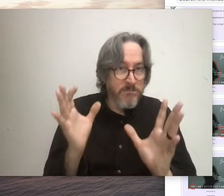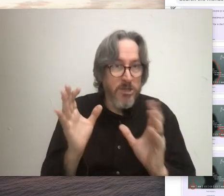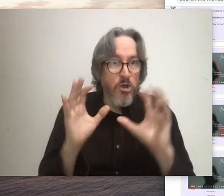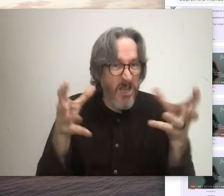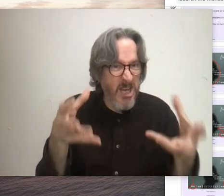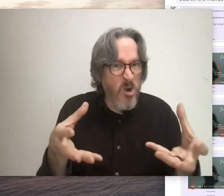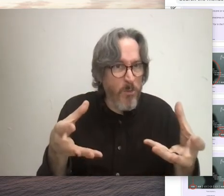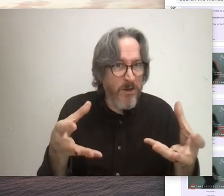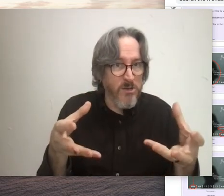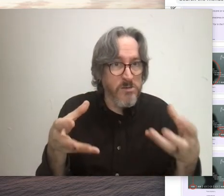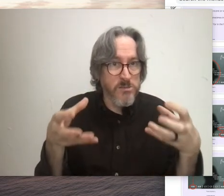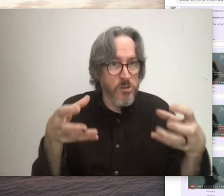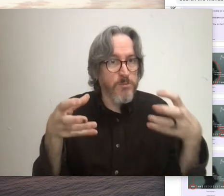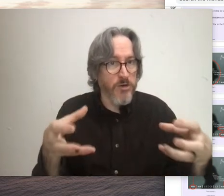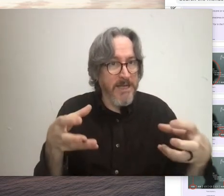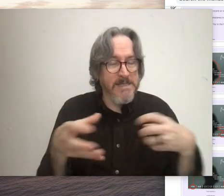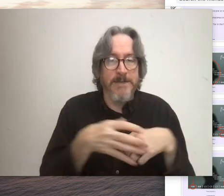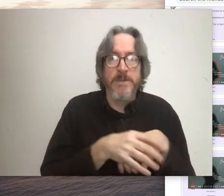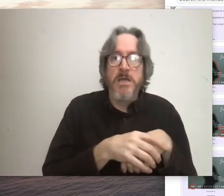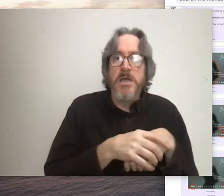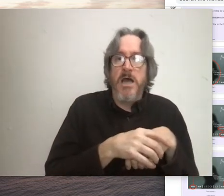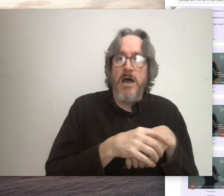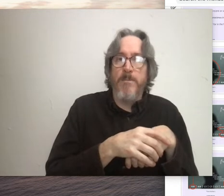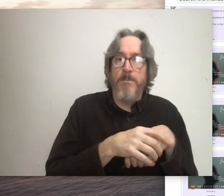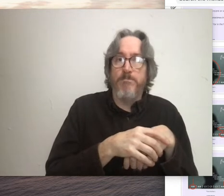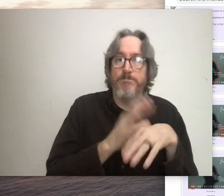9 minutes. We can incorporate those. Those are pretty easy.